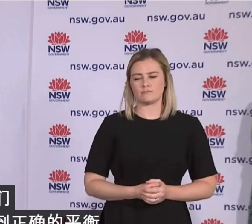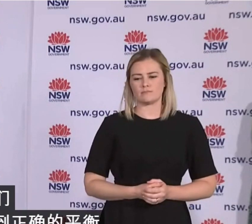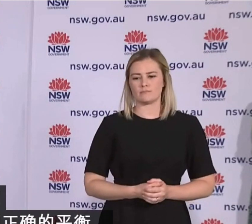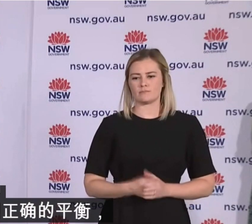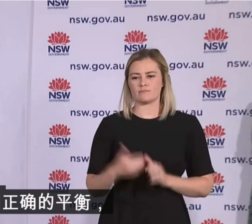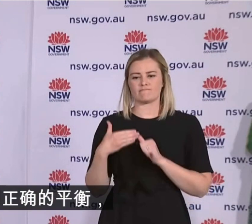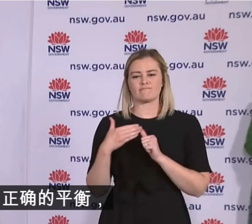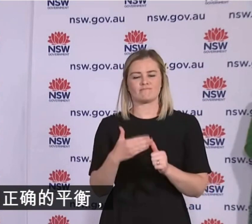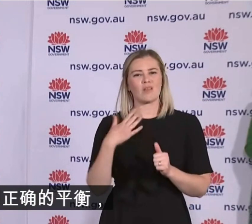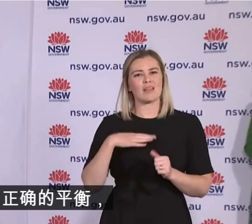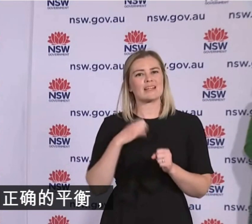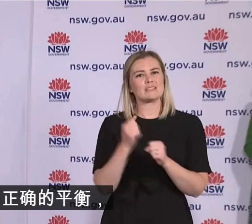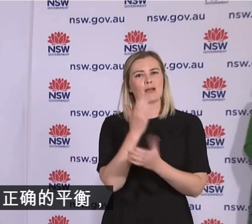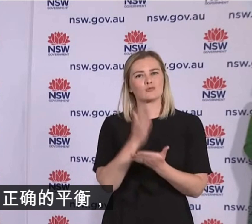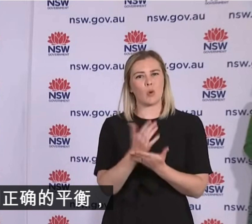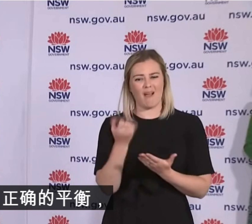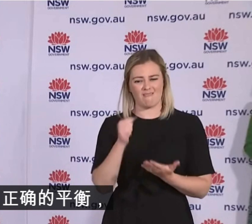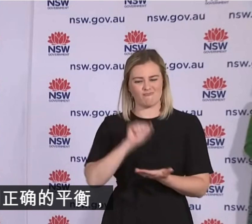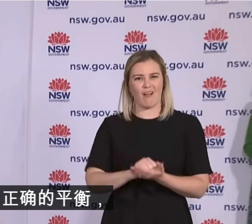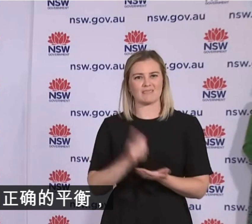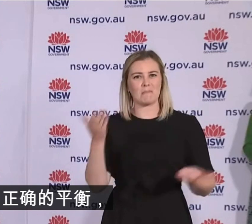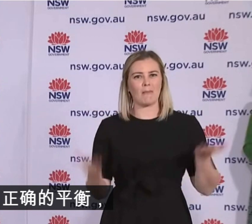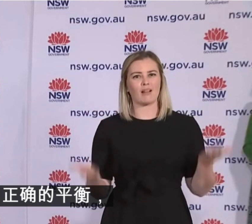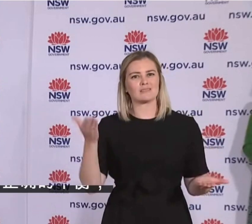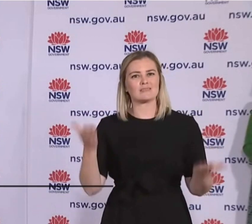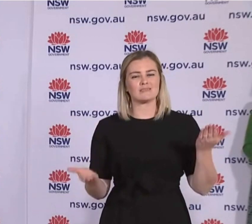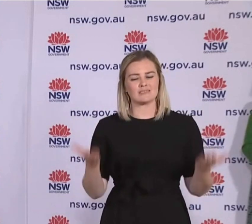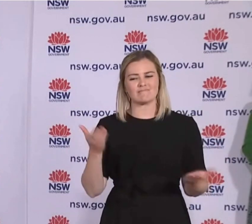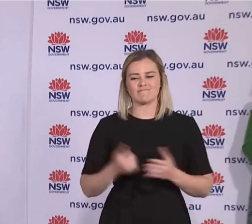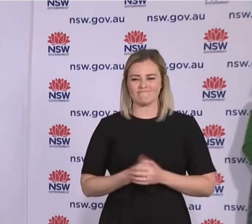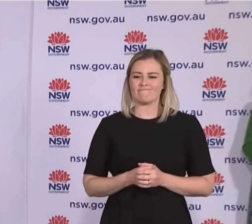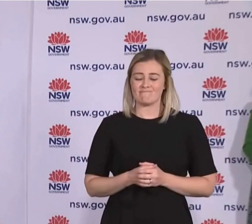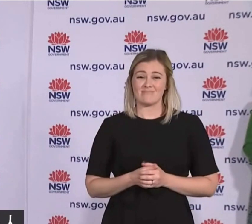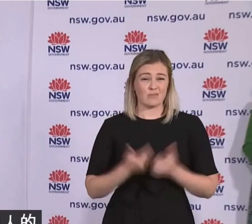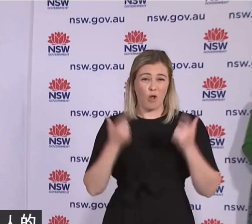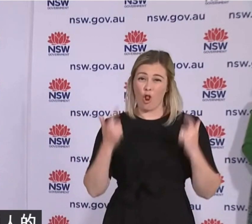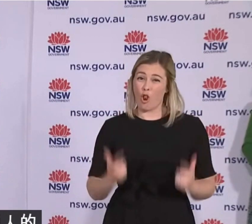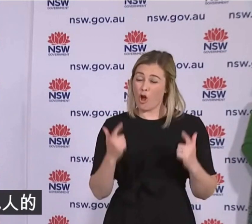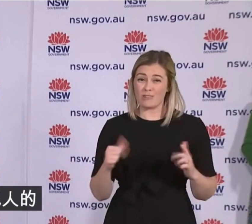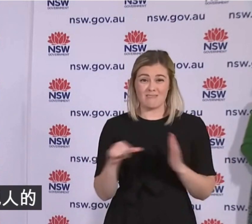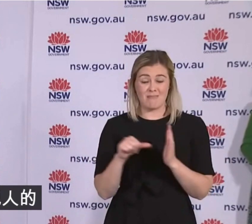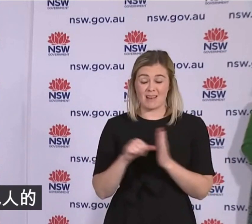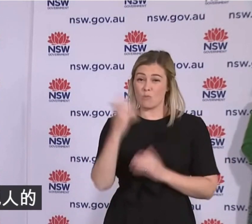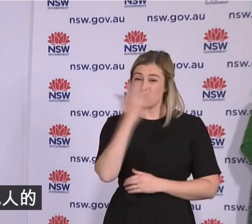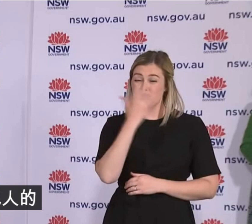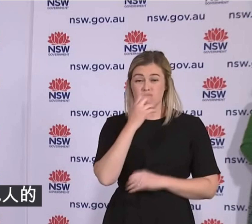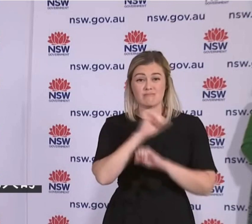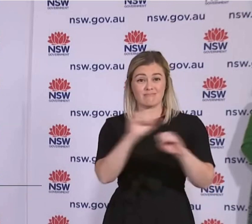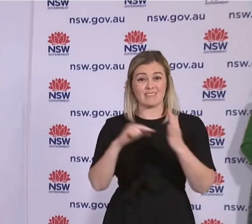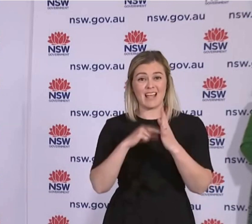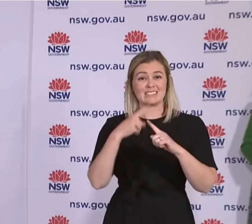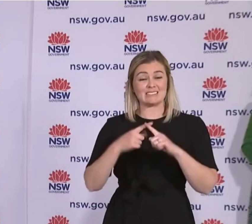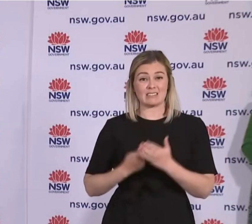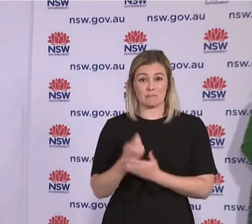of probity. So we don't want to. It's a lot of money. This is taxpayer money, and we want to make sure that we